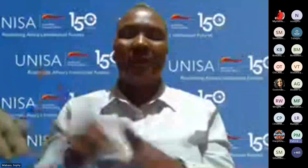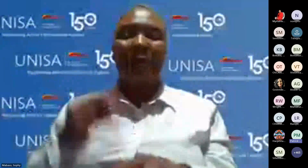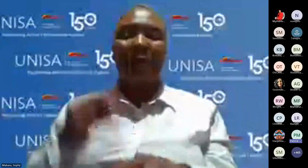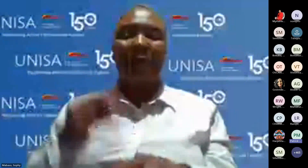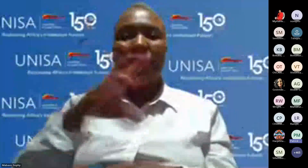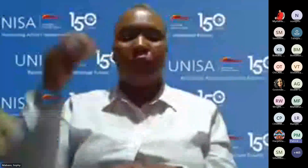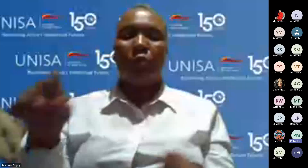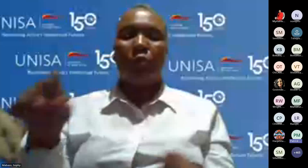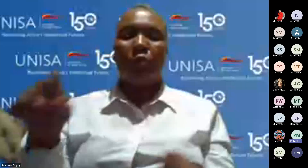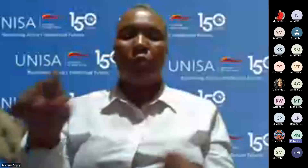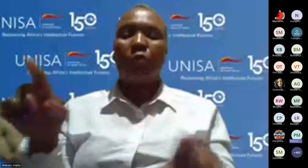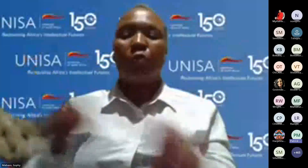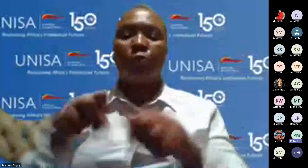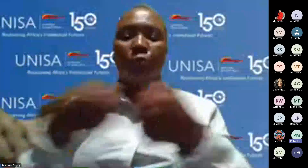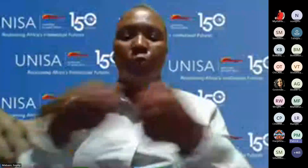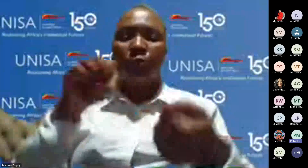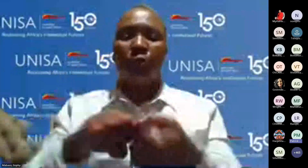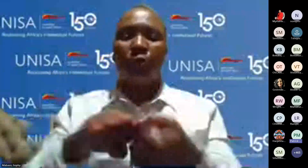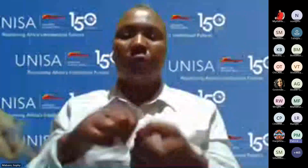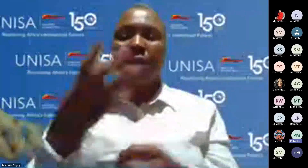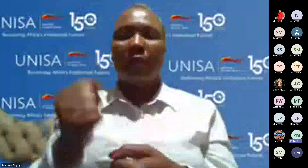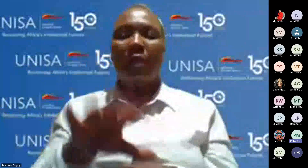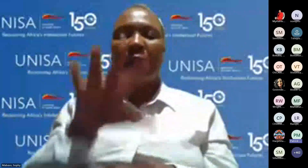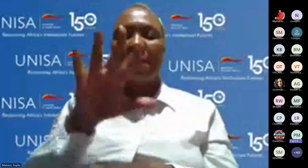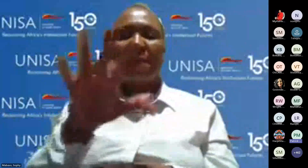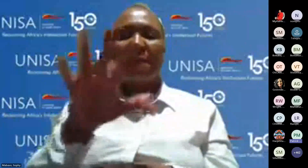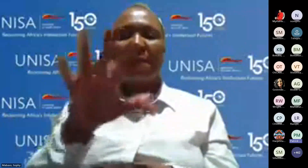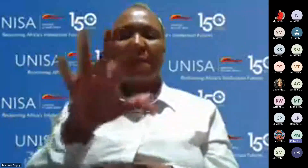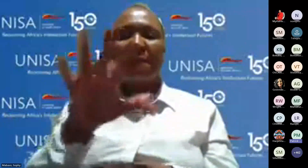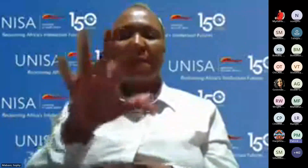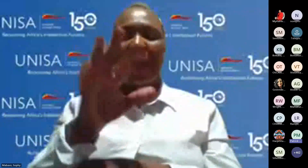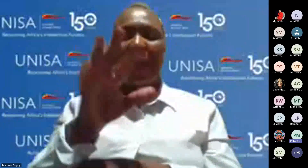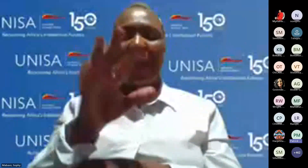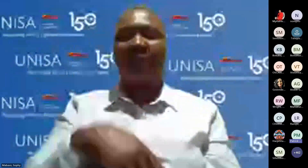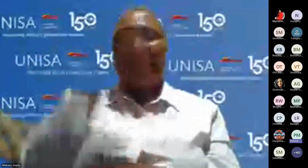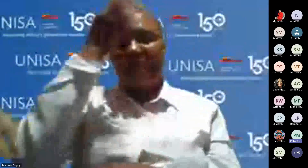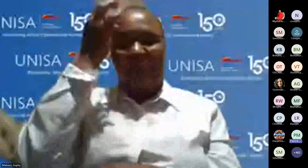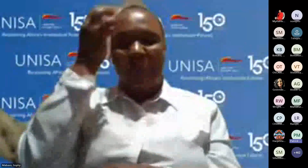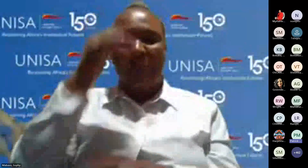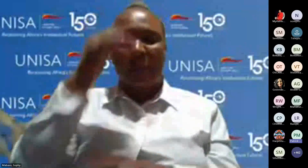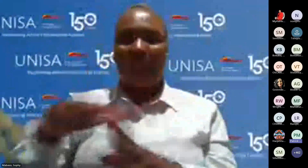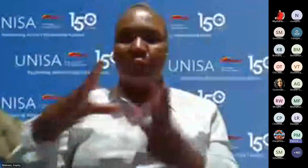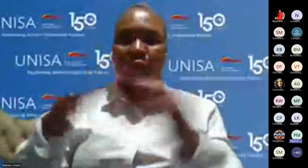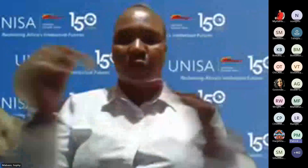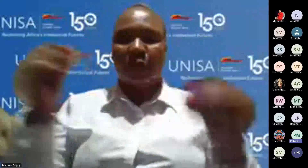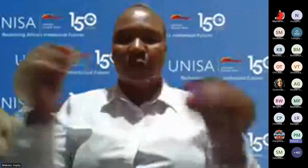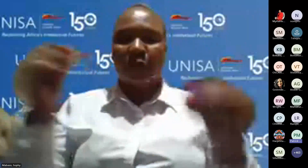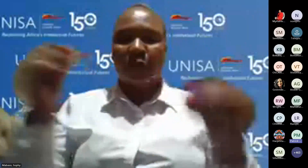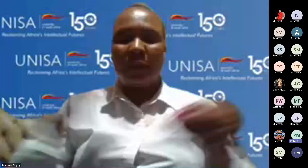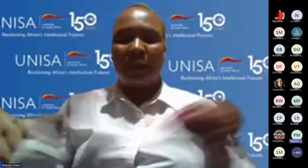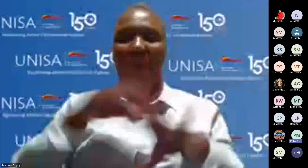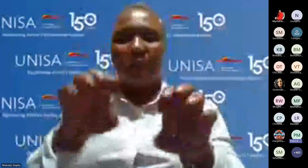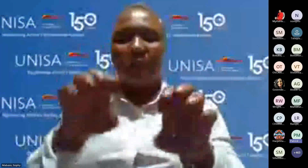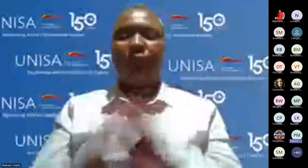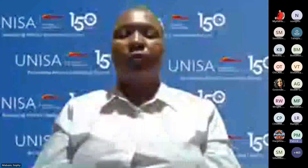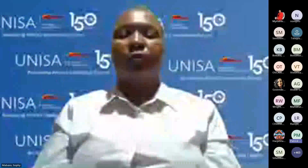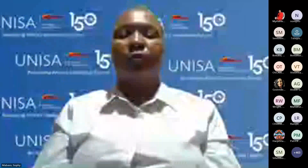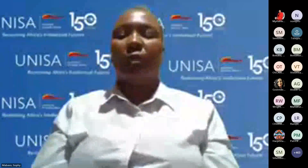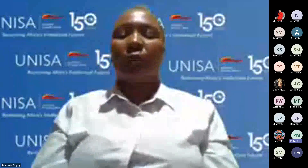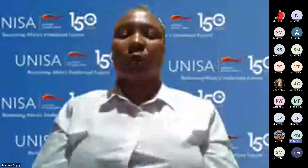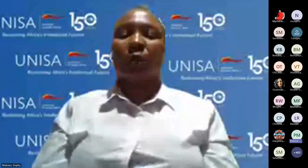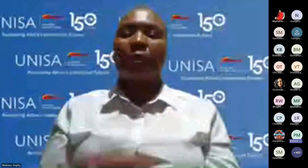problem, and I had about 5 minutes left for finishing my exam, and I was